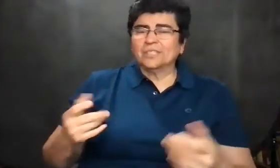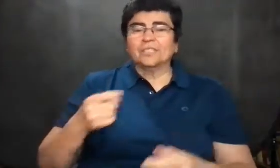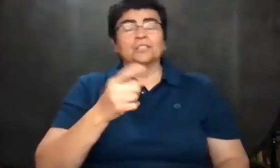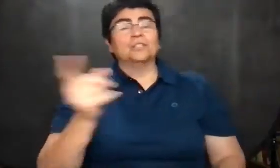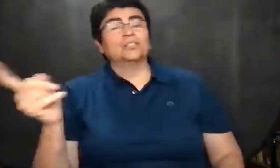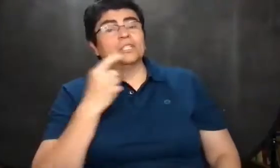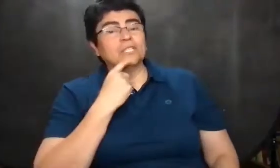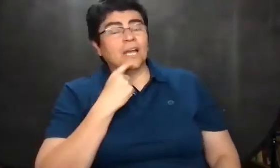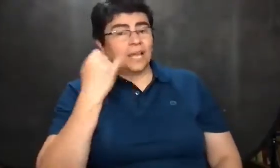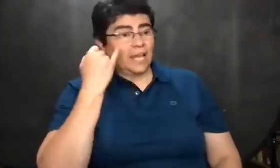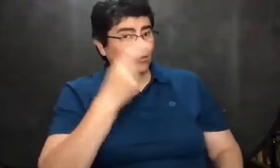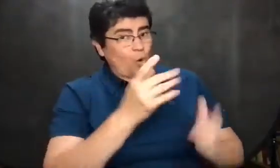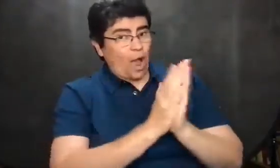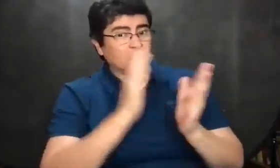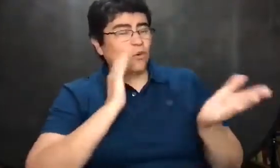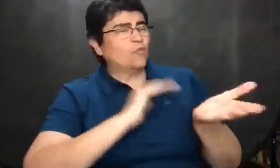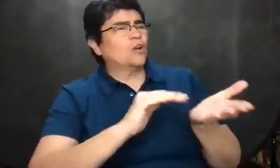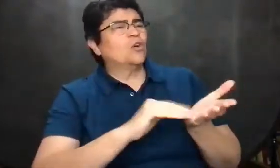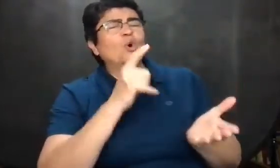you were going to ask for forgiveness, who would you ask for forgiveness from?